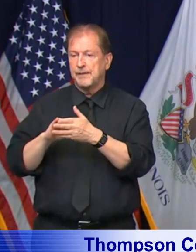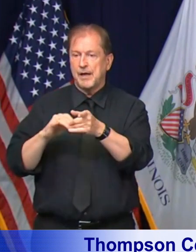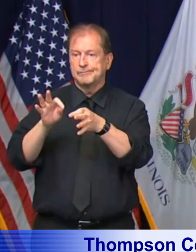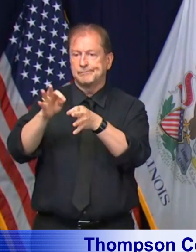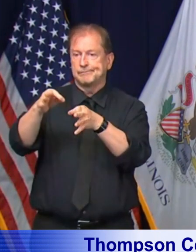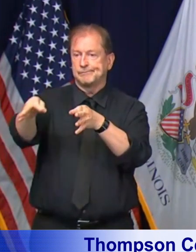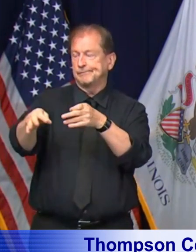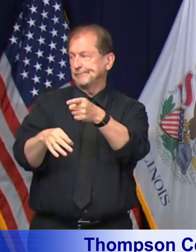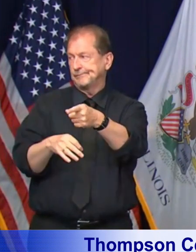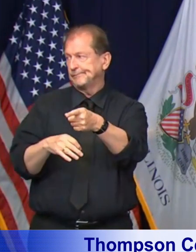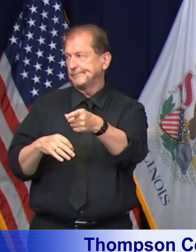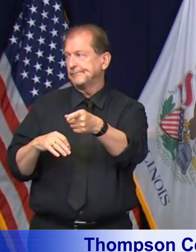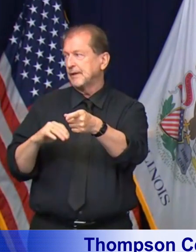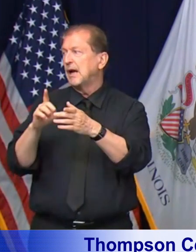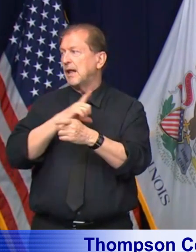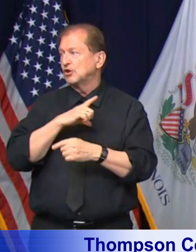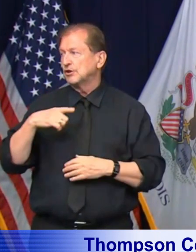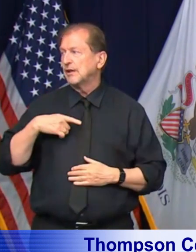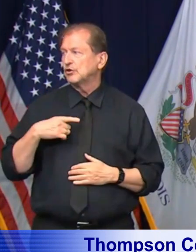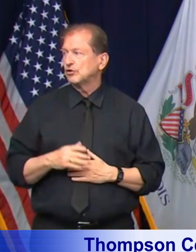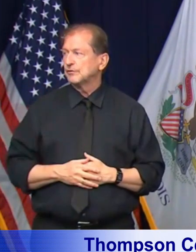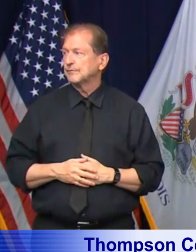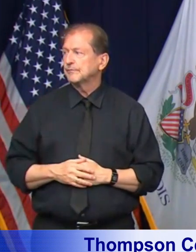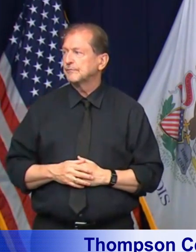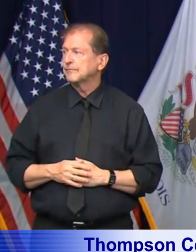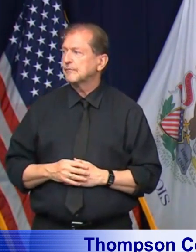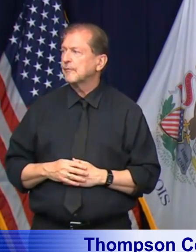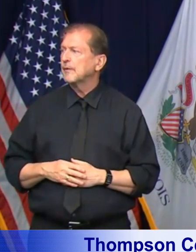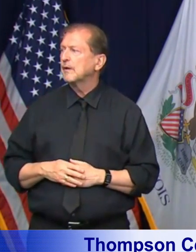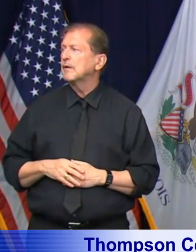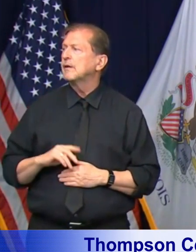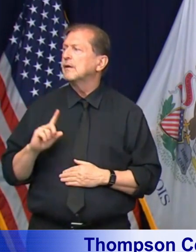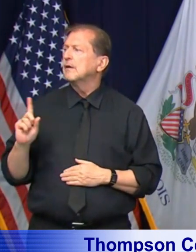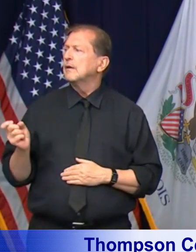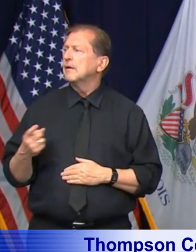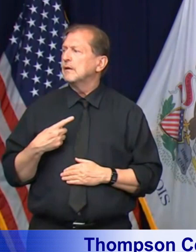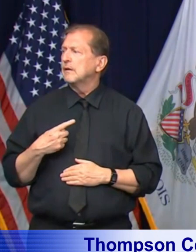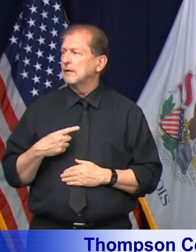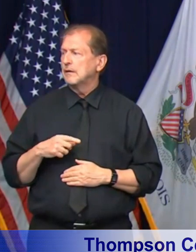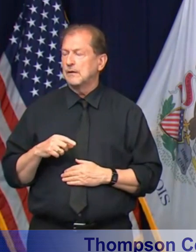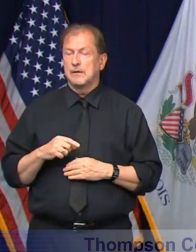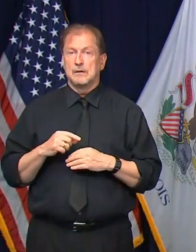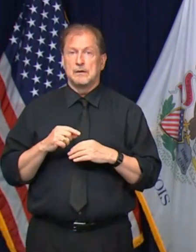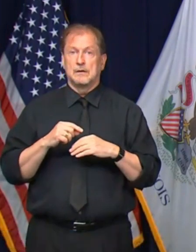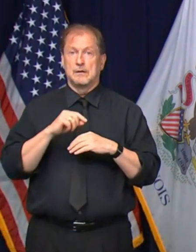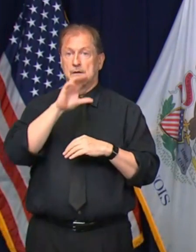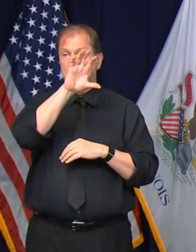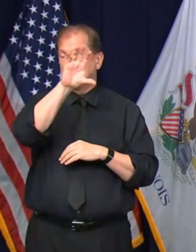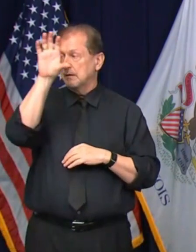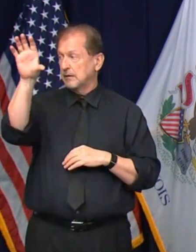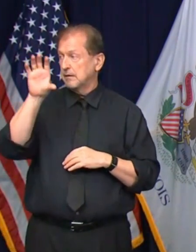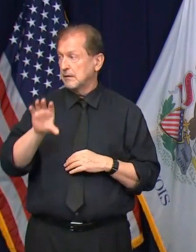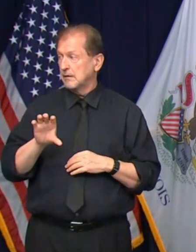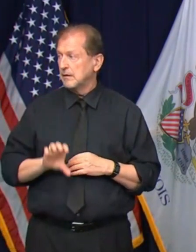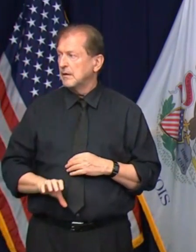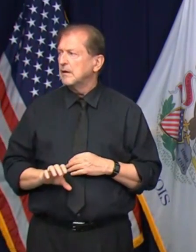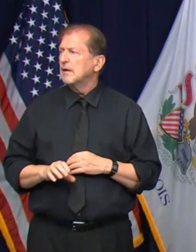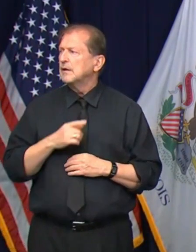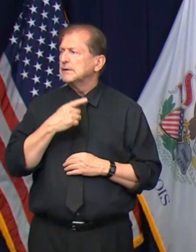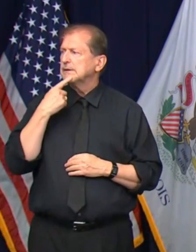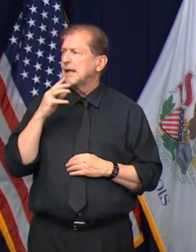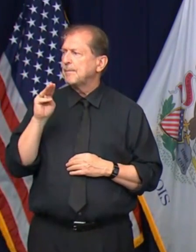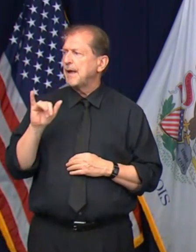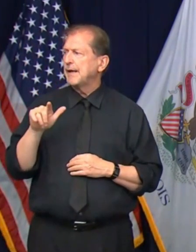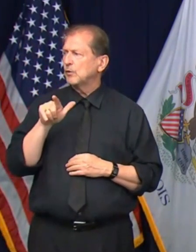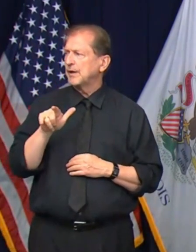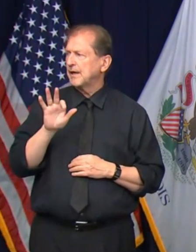Senate. Noel Ford at WICS. When are the regions set to move into phase 3? Governor Pritzker has said the earliest is May 29th, but